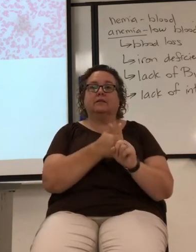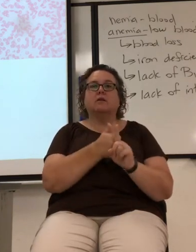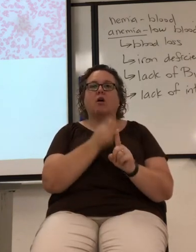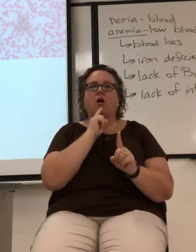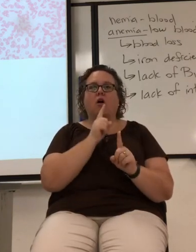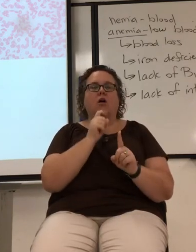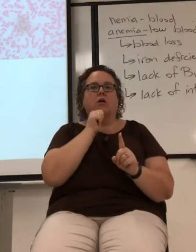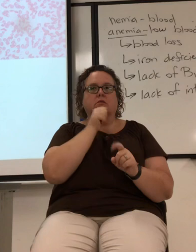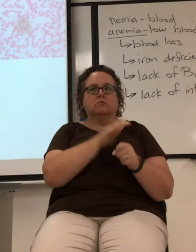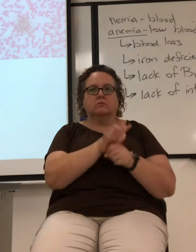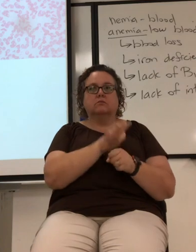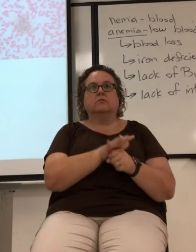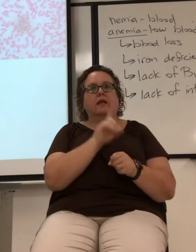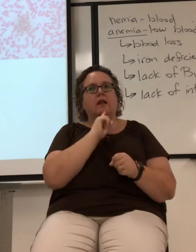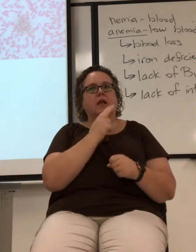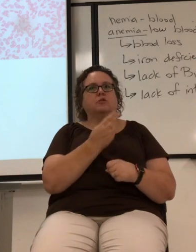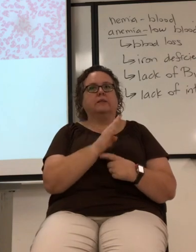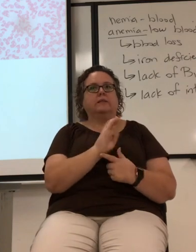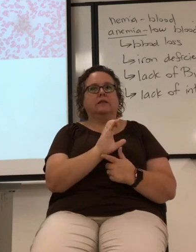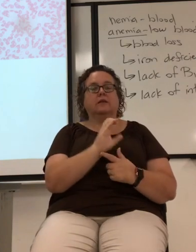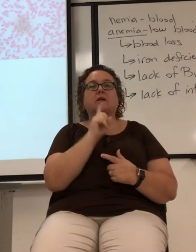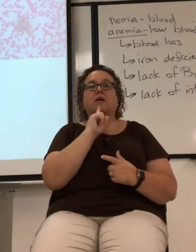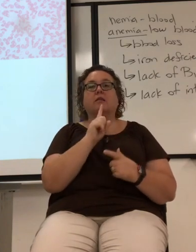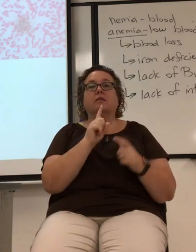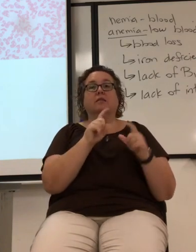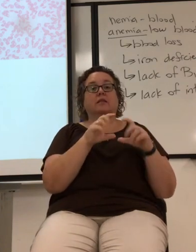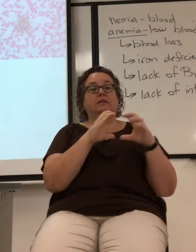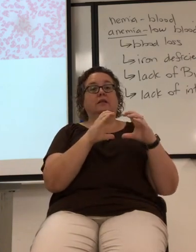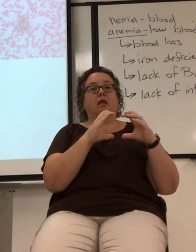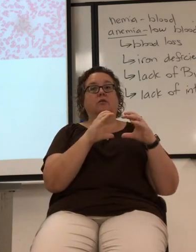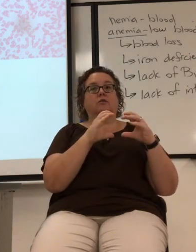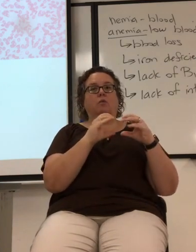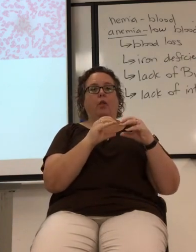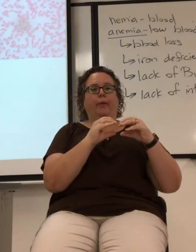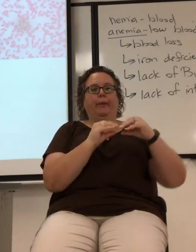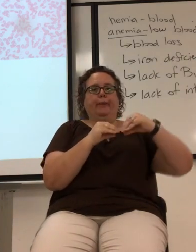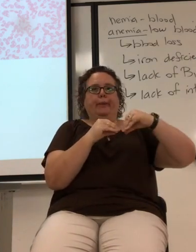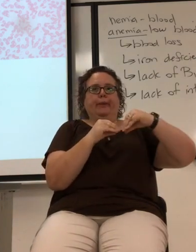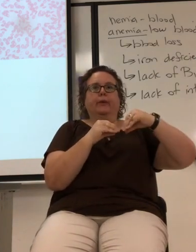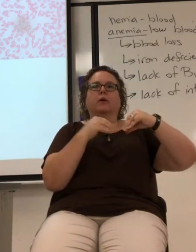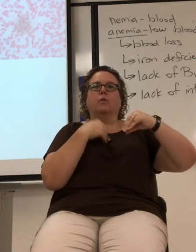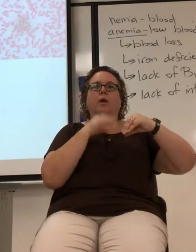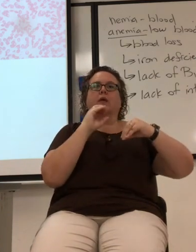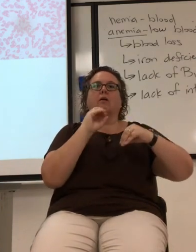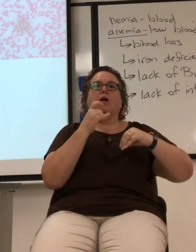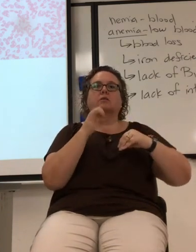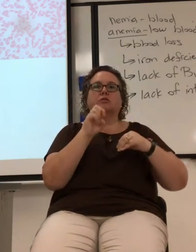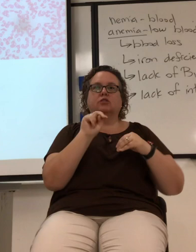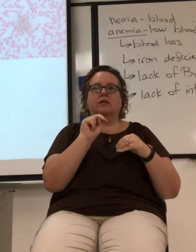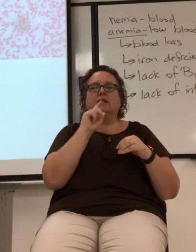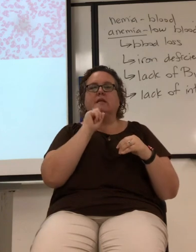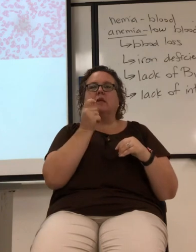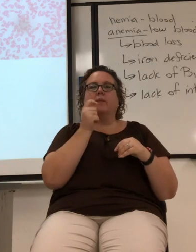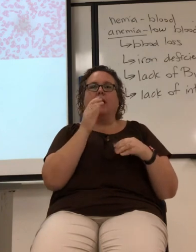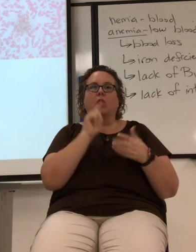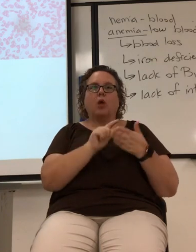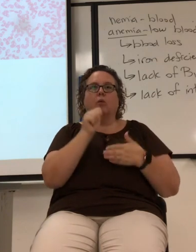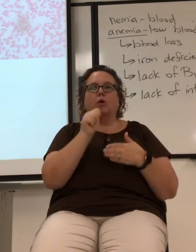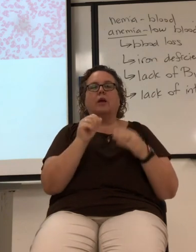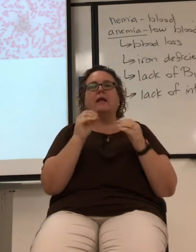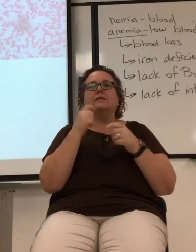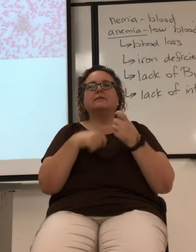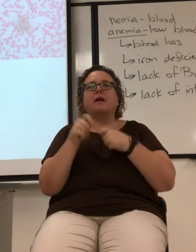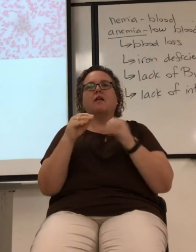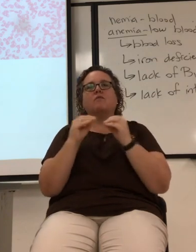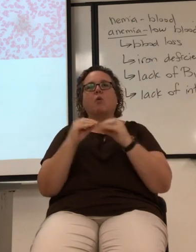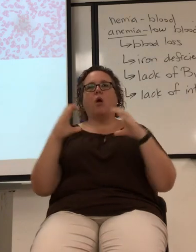HB, the cells pucker or sickle when oxygen tension is a little bit lower rather than being more biconcave and